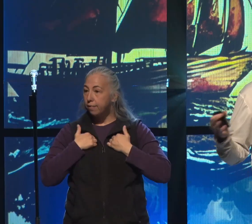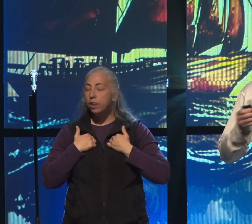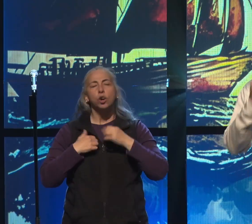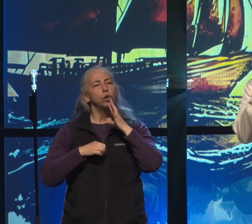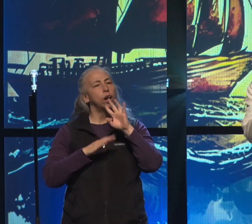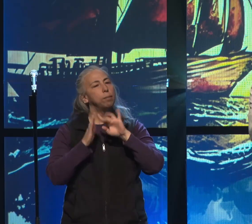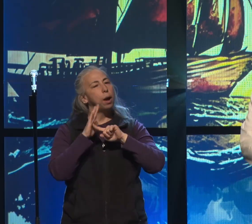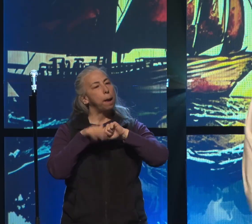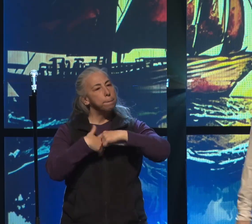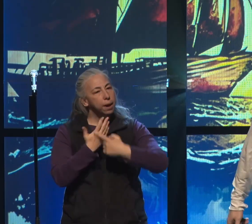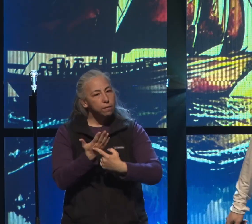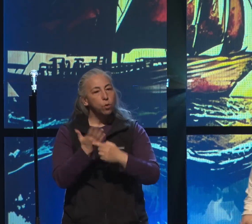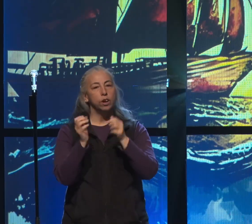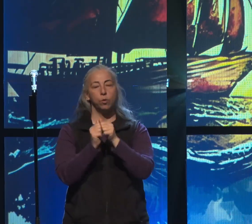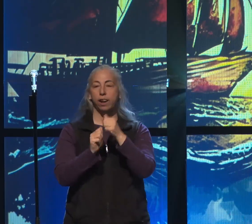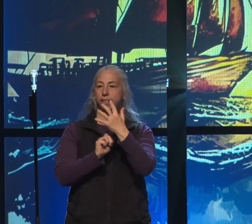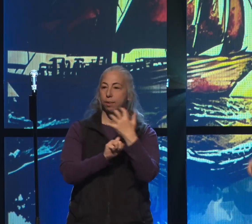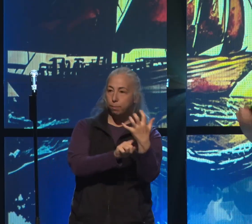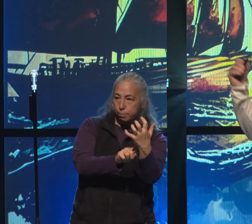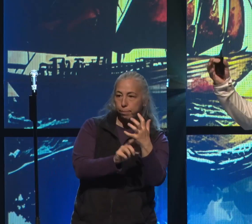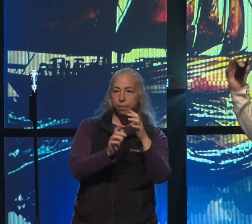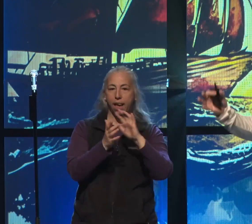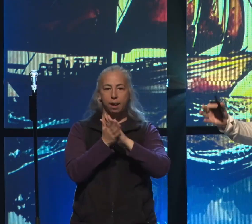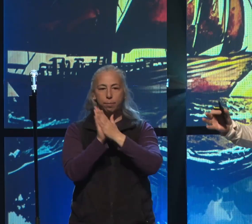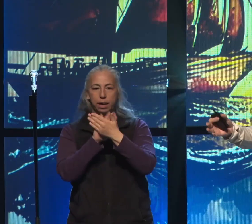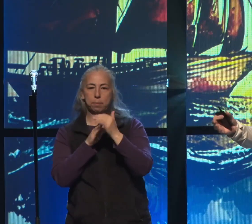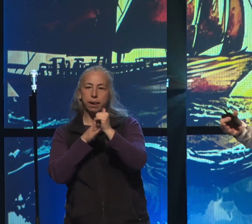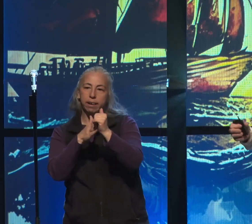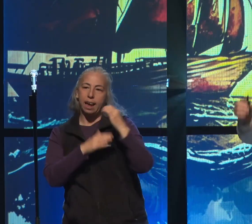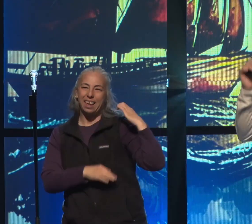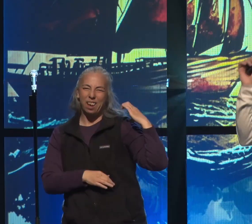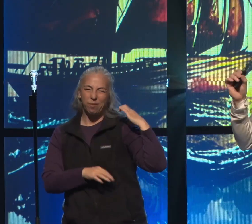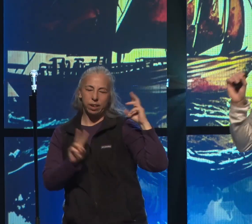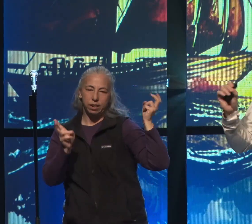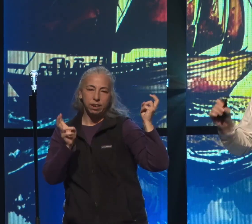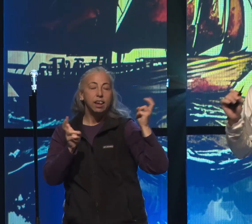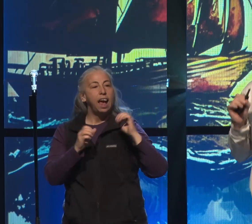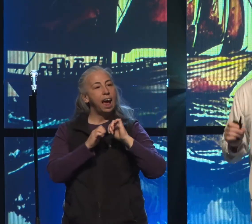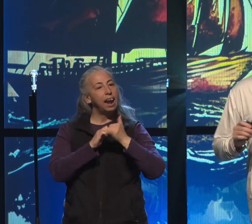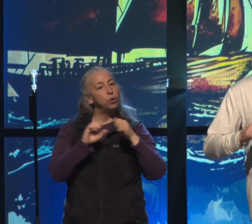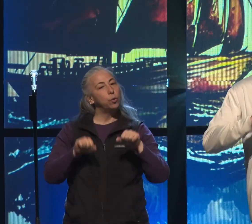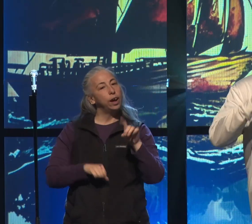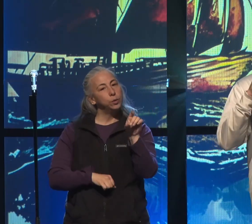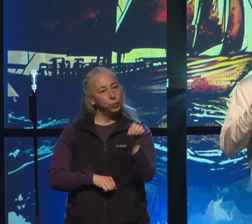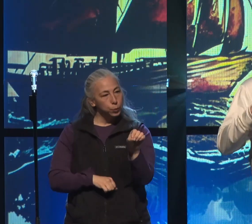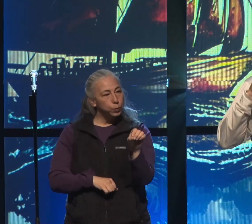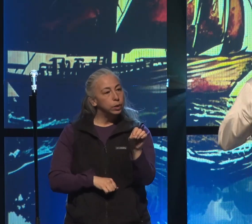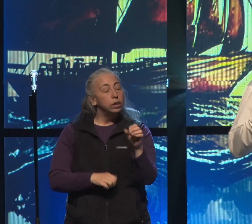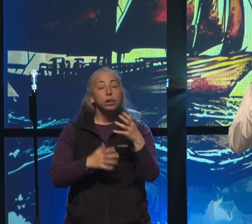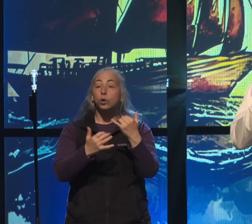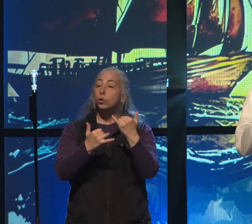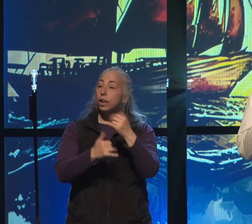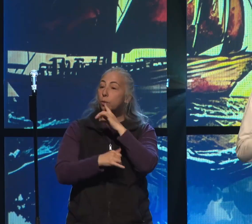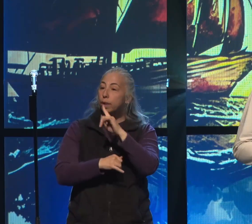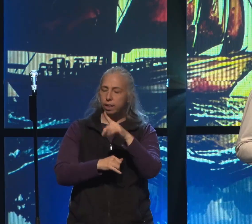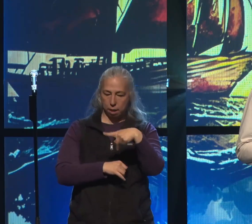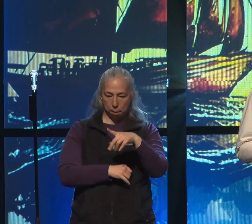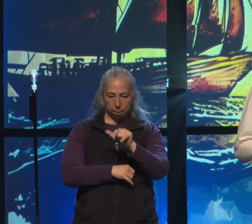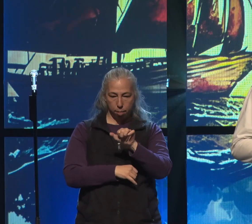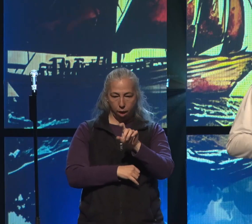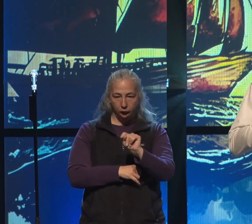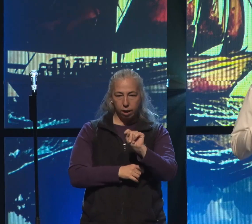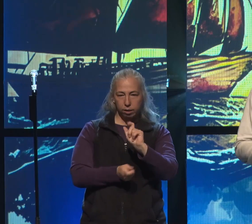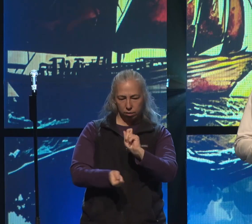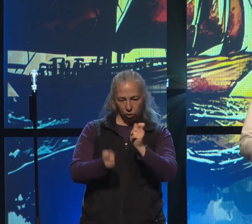and being a captain. We're going to dig into that today. And one of the big things we said last week was how we respond to the plot twist of our